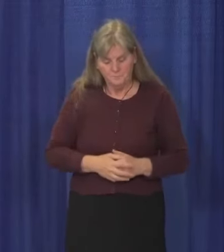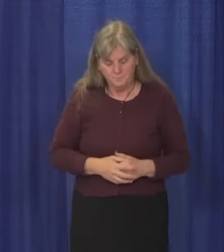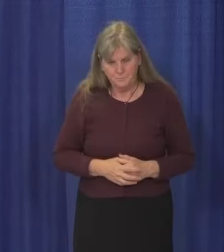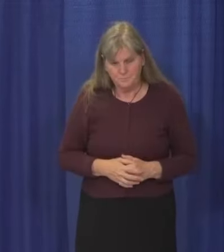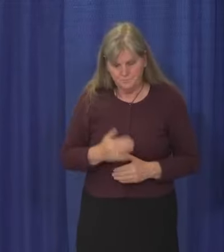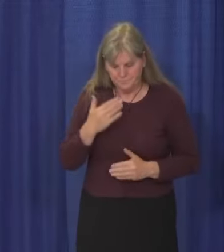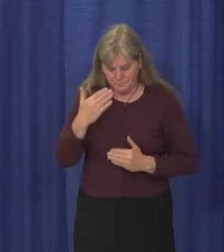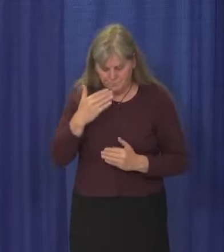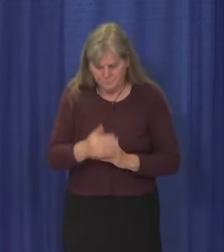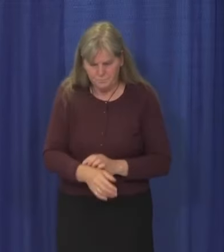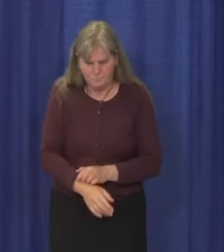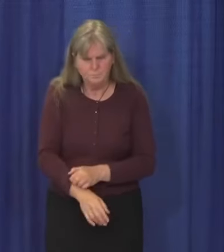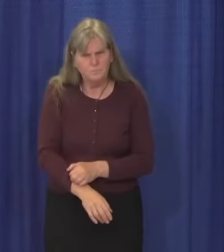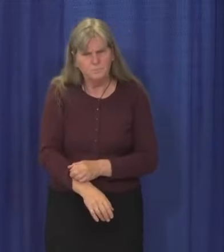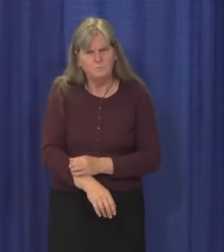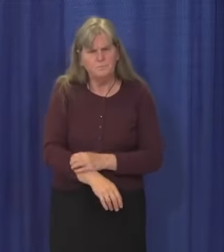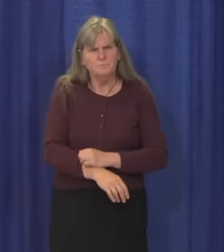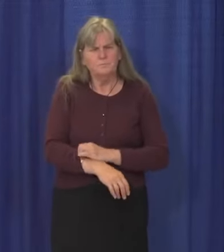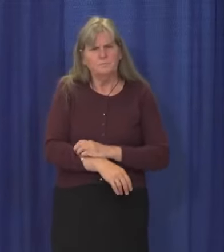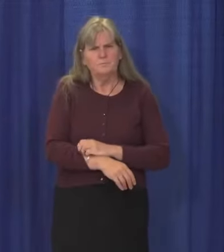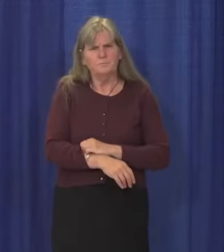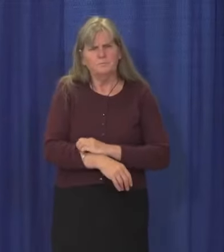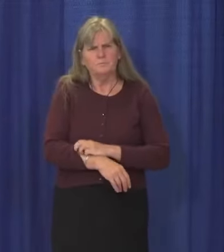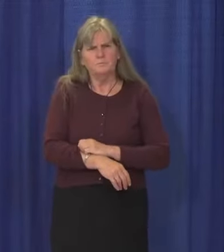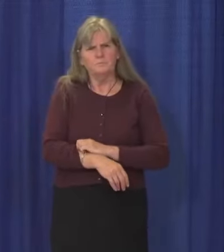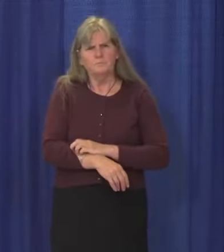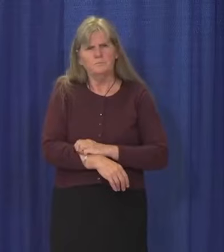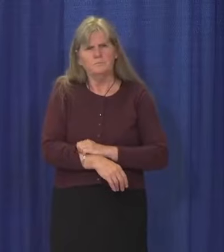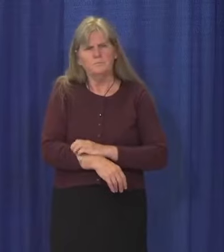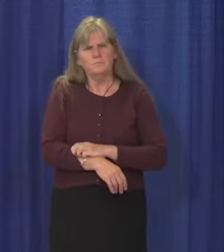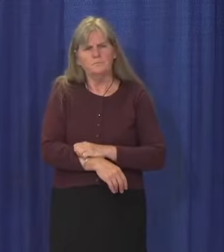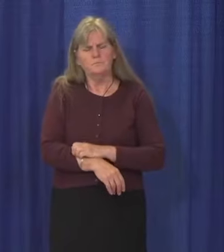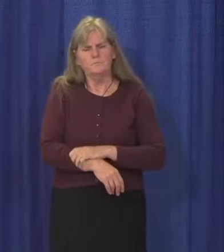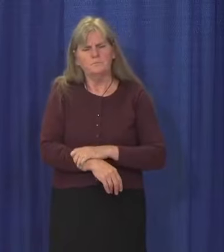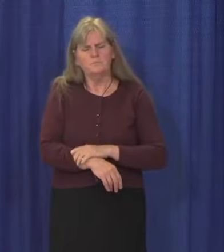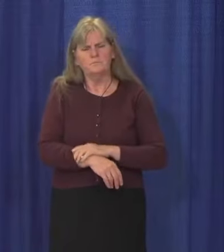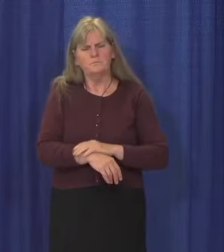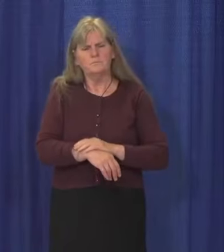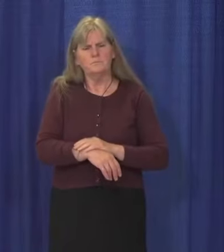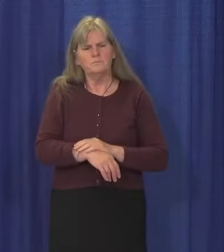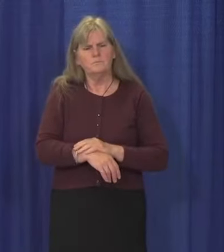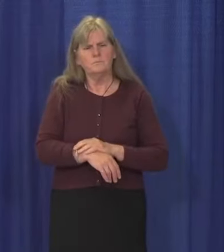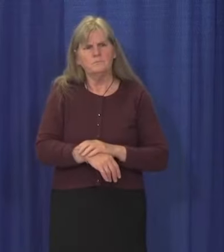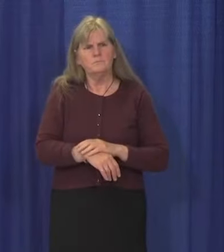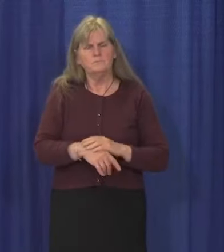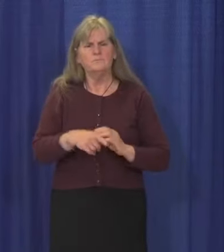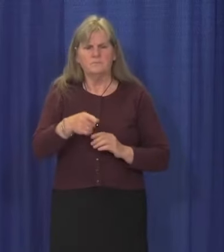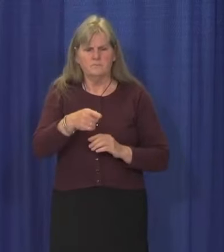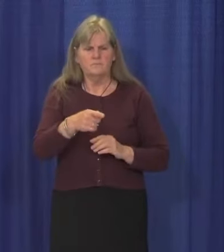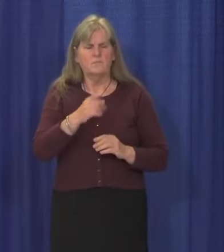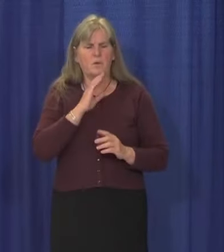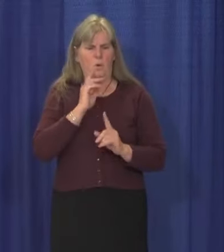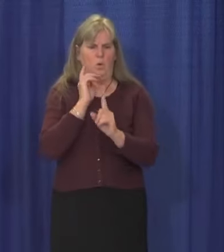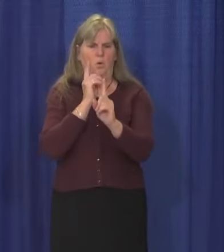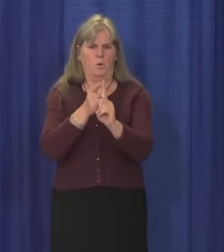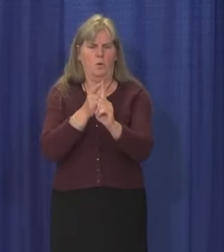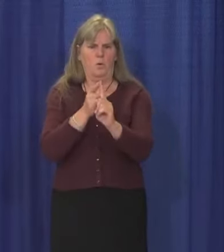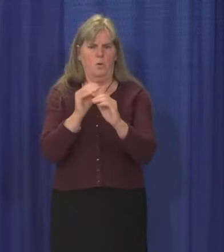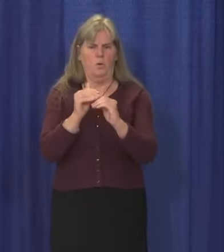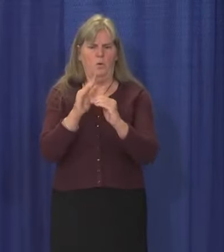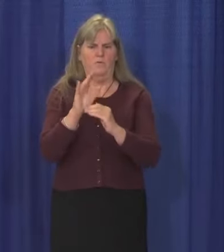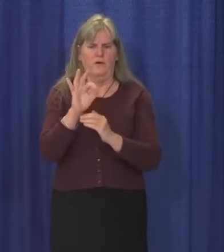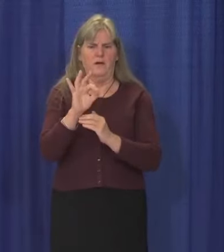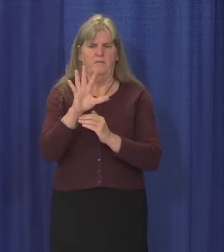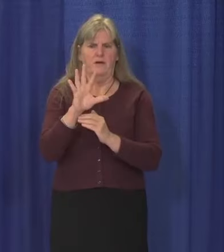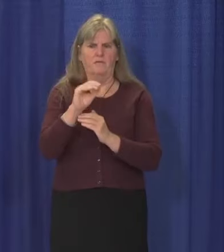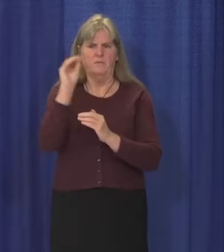Yes, good morning. My first question is about this new goal of trying to get about 95% of people vaccinated.